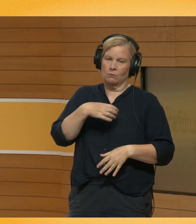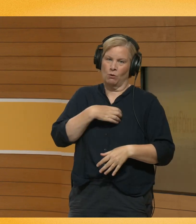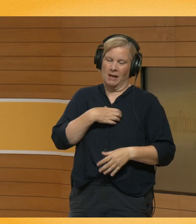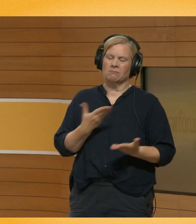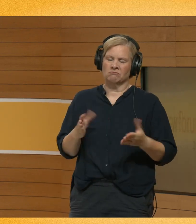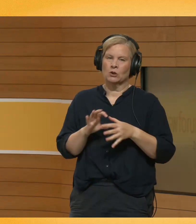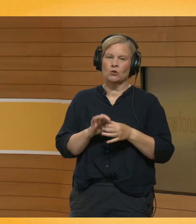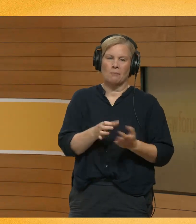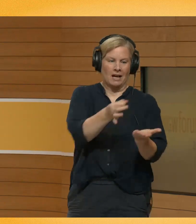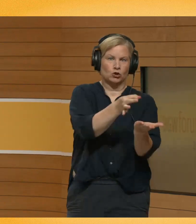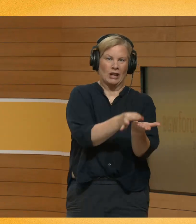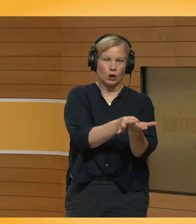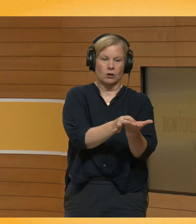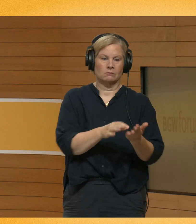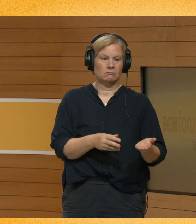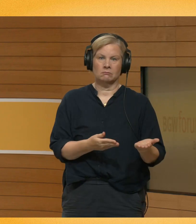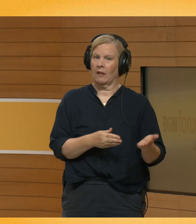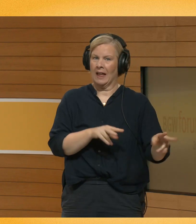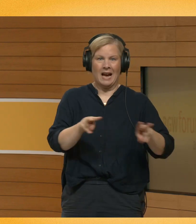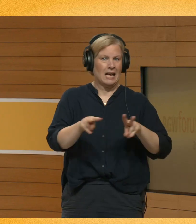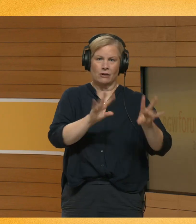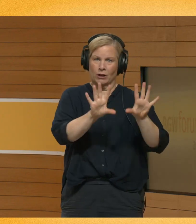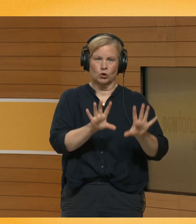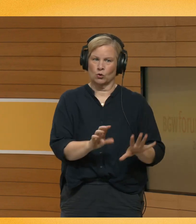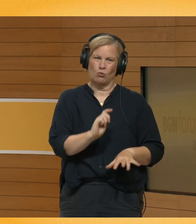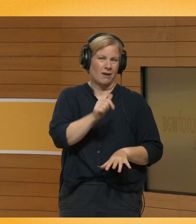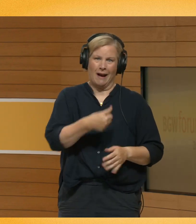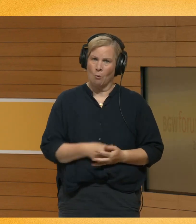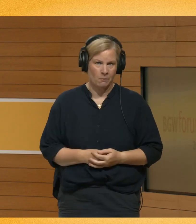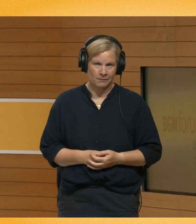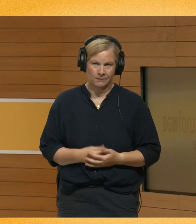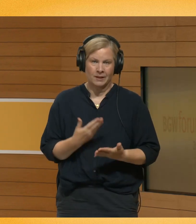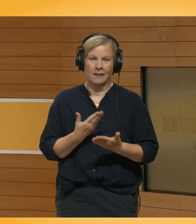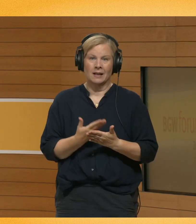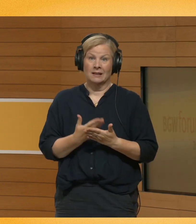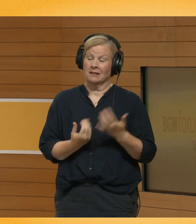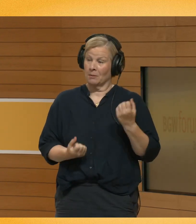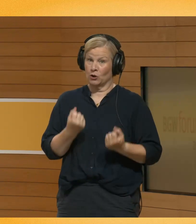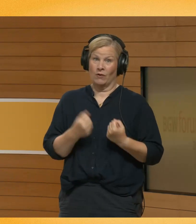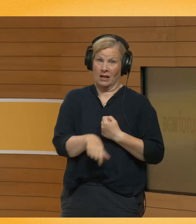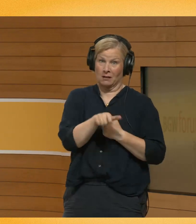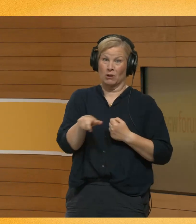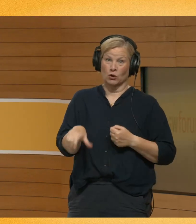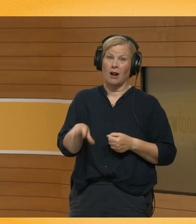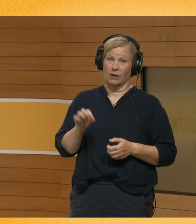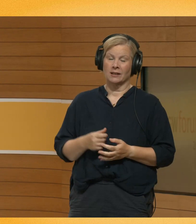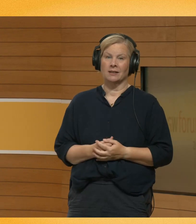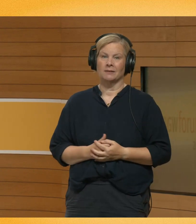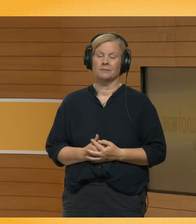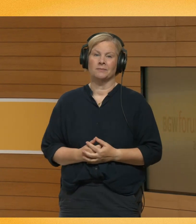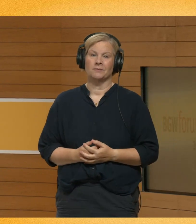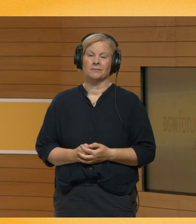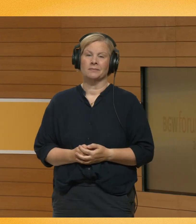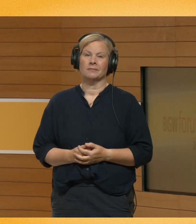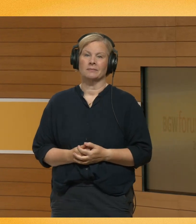infrastructure. I suppose a lot of our focus, as I say, we kind of really launched Magnet for